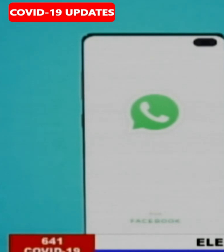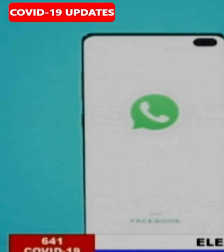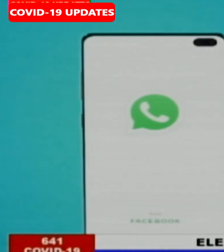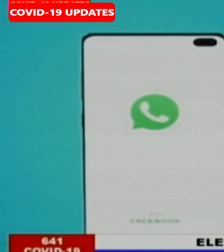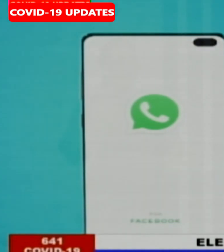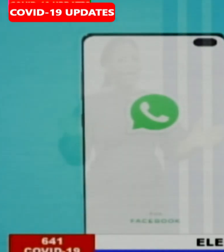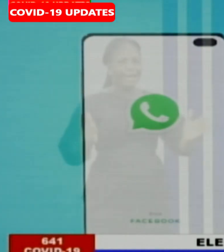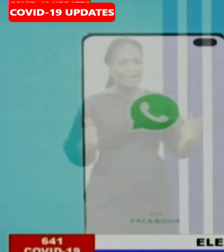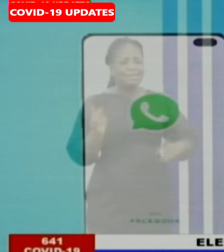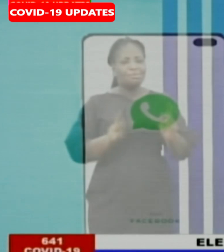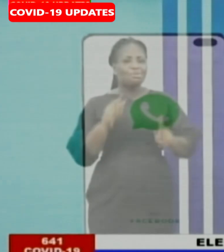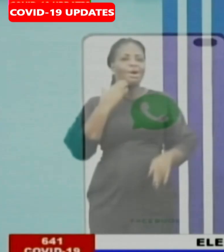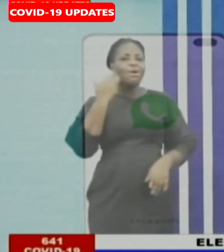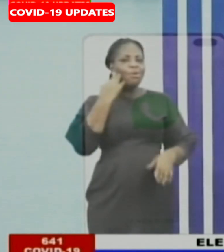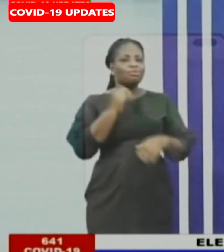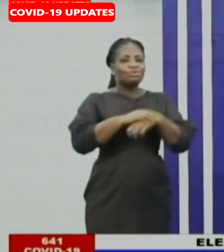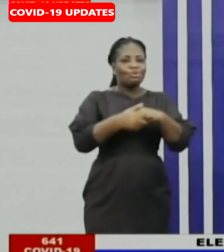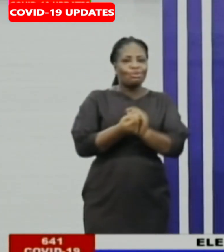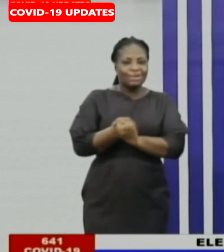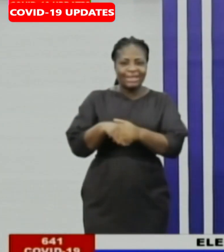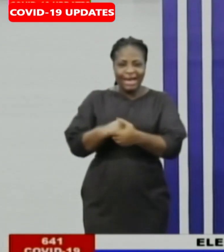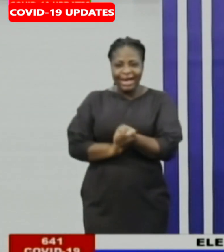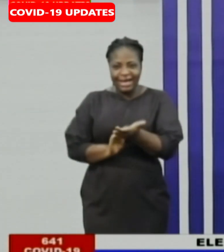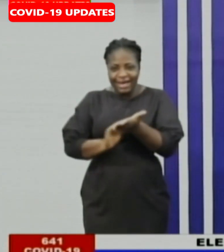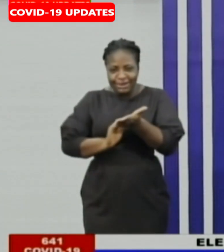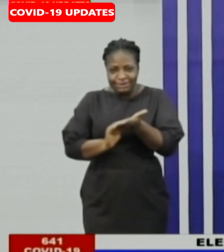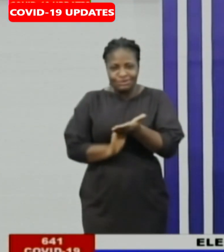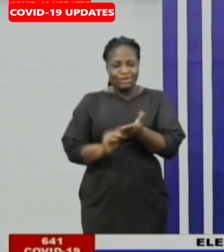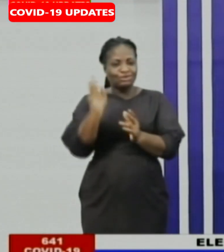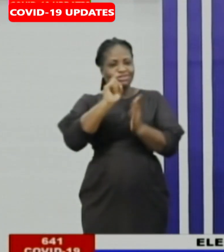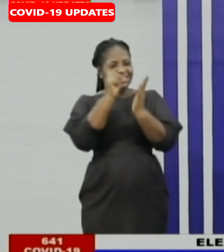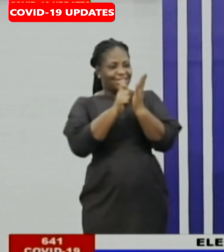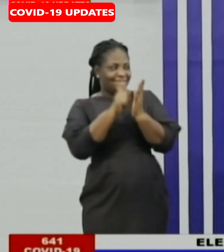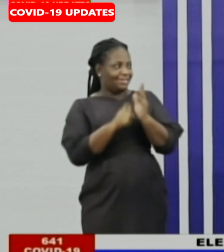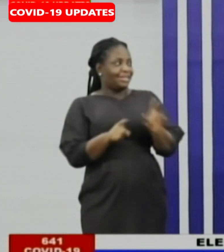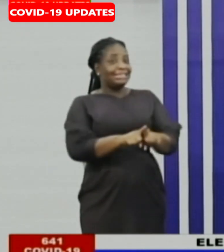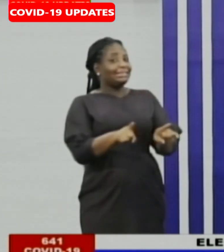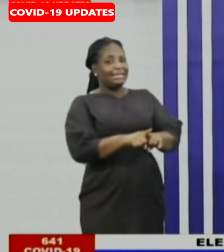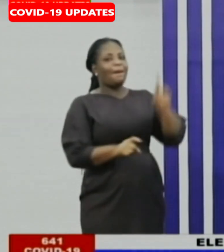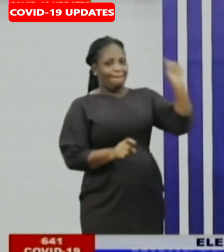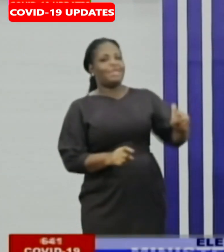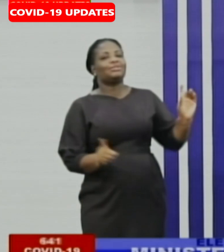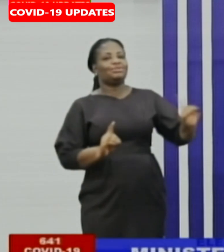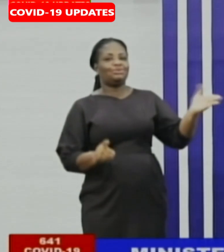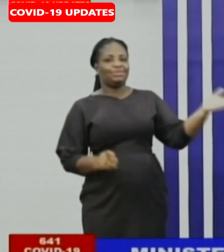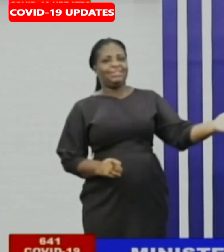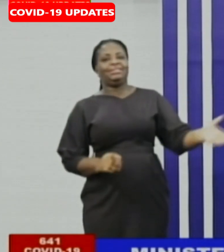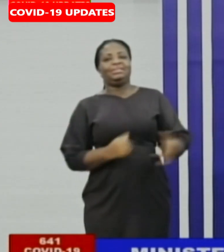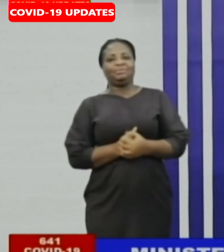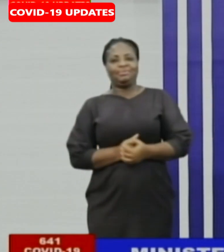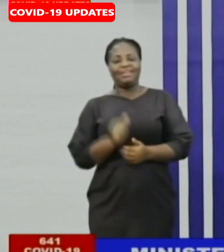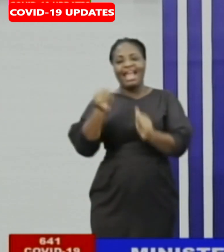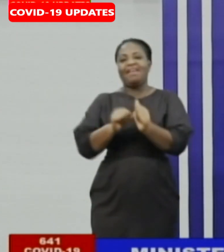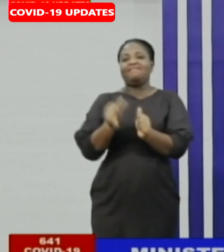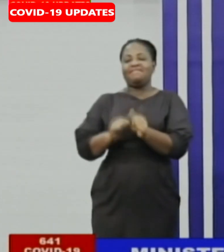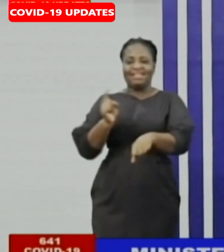encouraging people at home to wash their hands and to use hand sanitizers, and we'll also be disinfecting our podium here